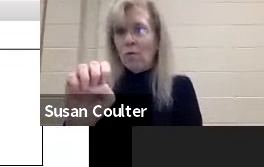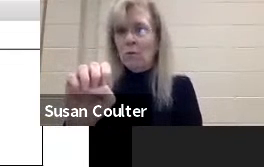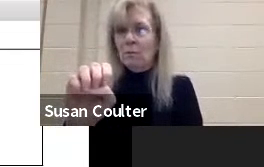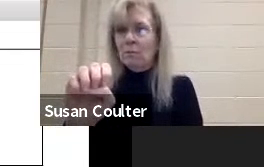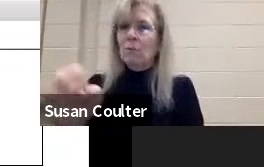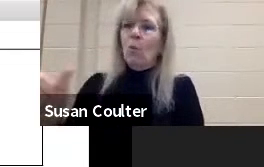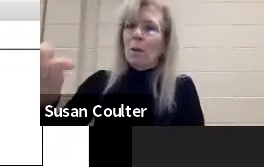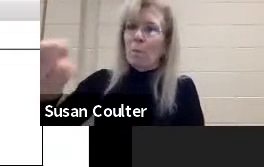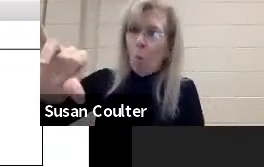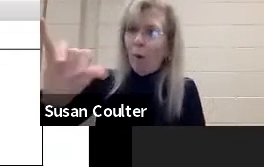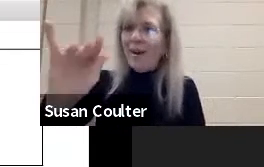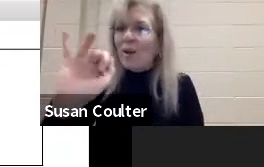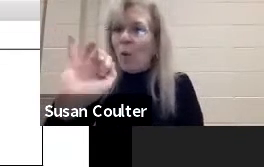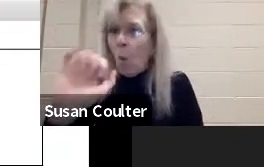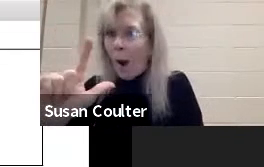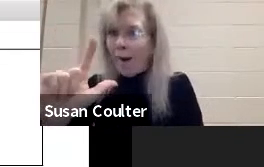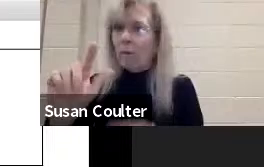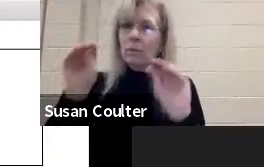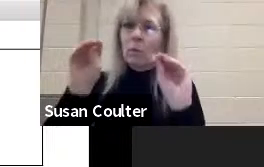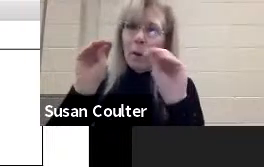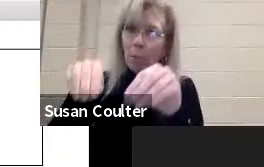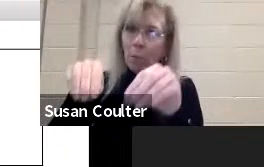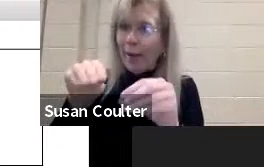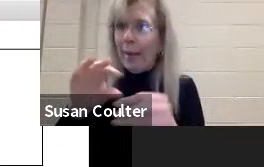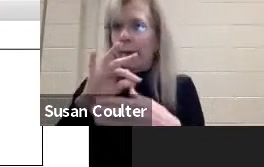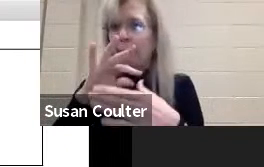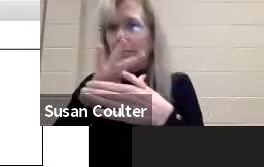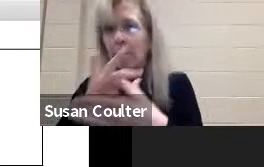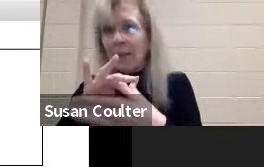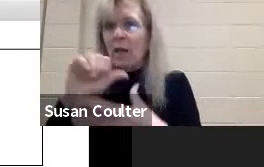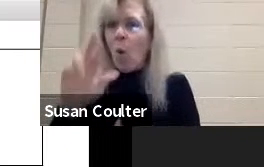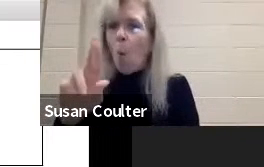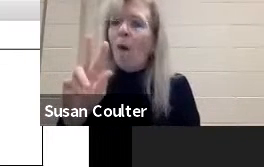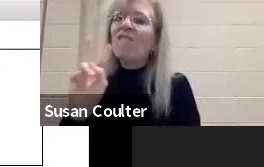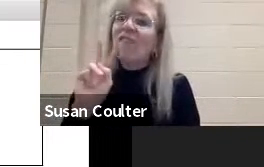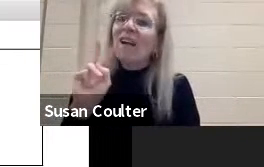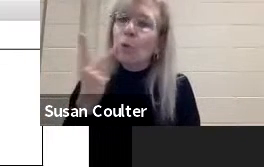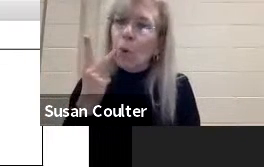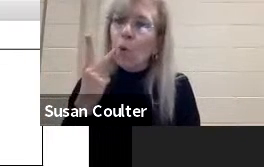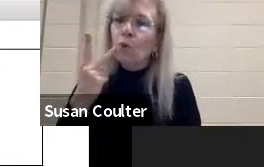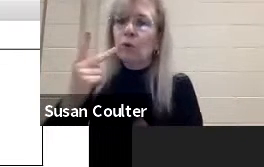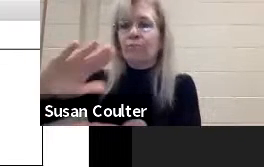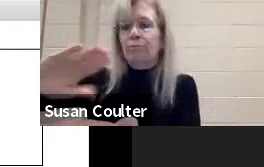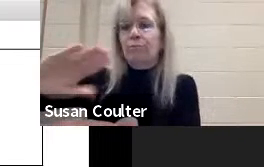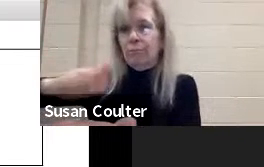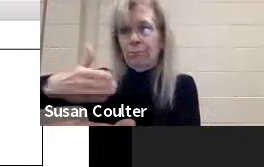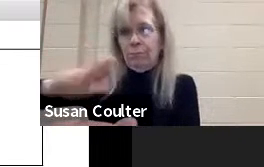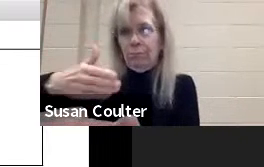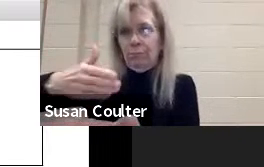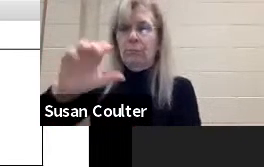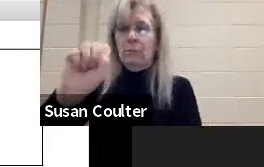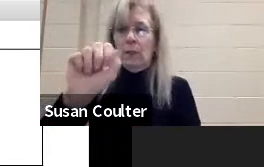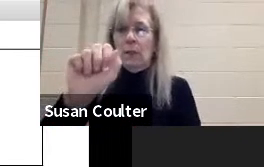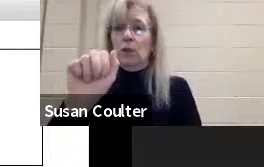stove. We pour in oil, we put in meat or vegetables,